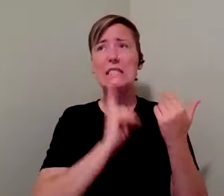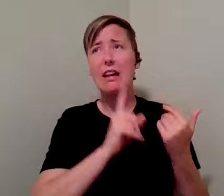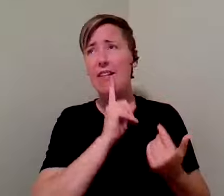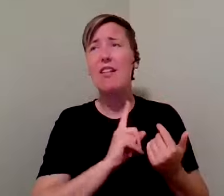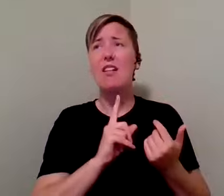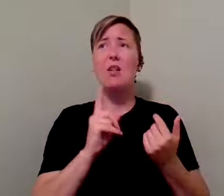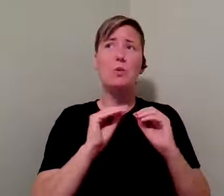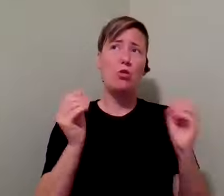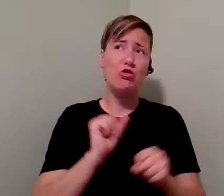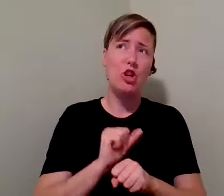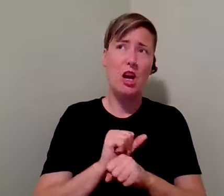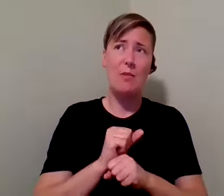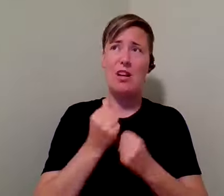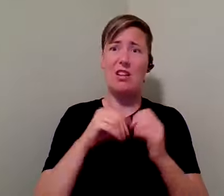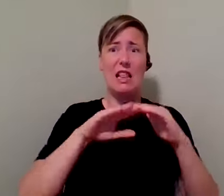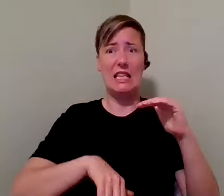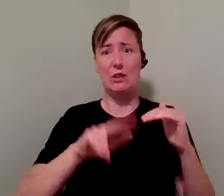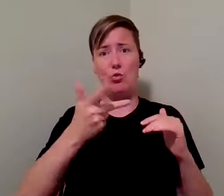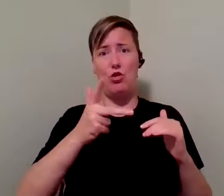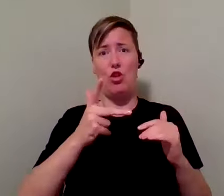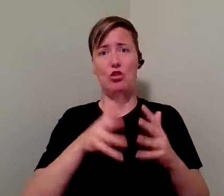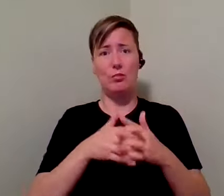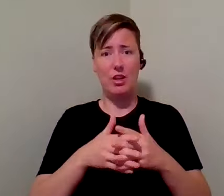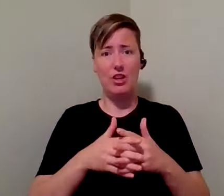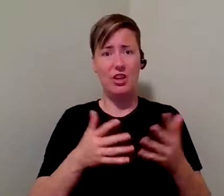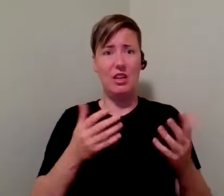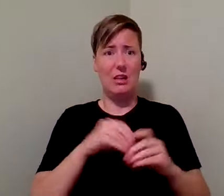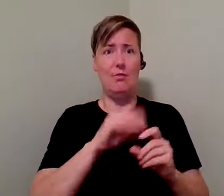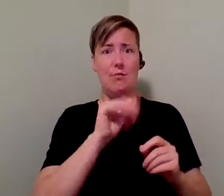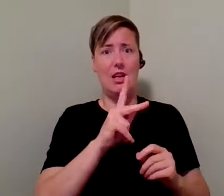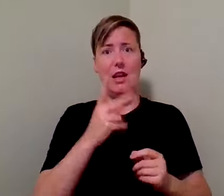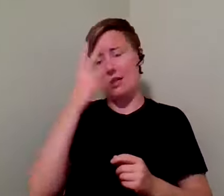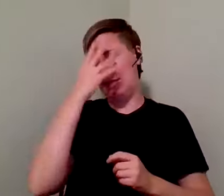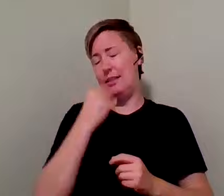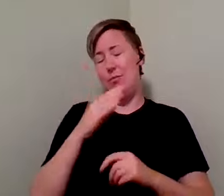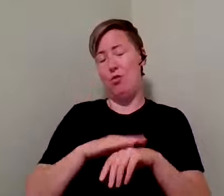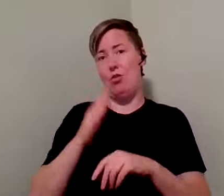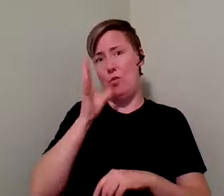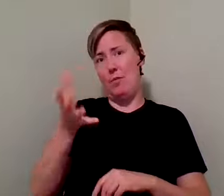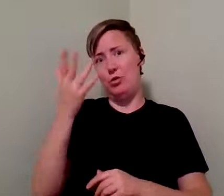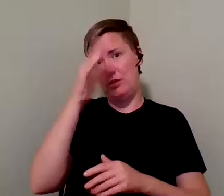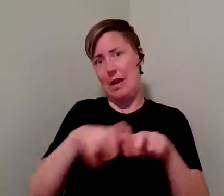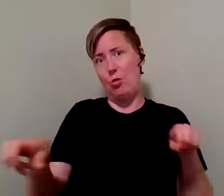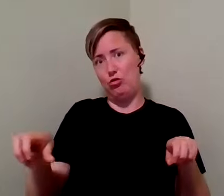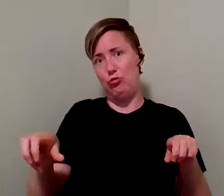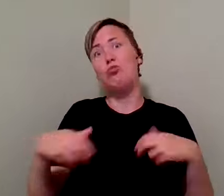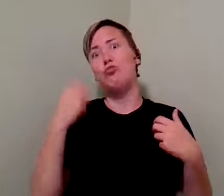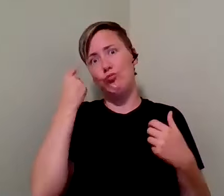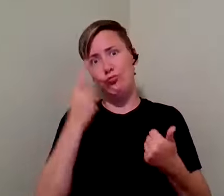$3 American in the bank, and I was sleeping on my grandmother's couch. So I got step 1. Step 2, they talked